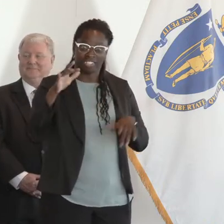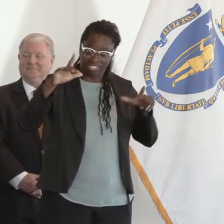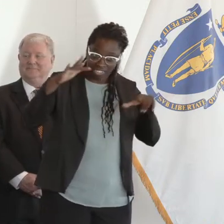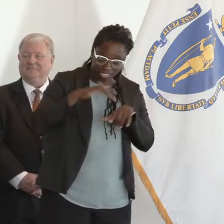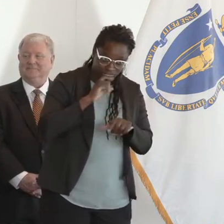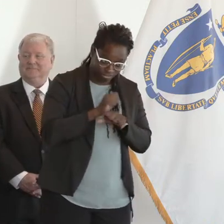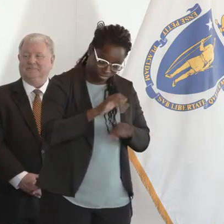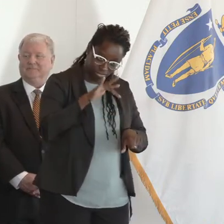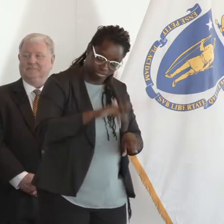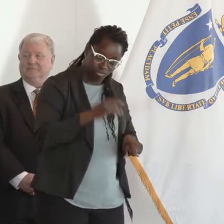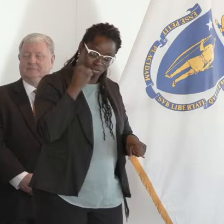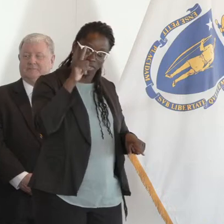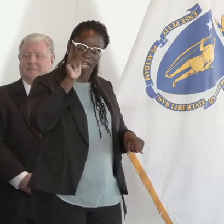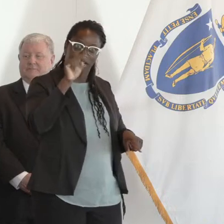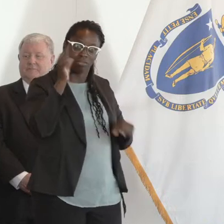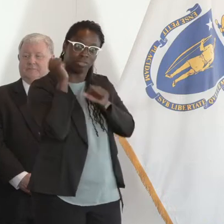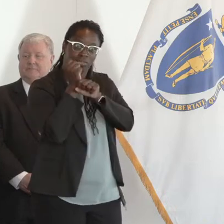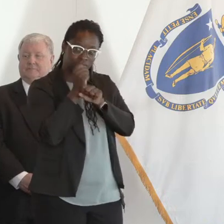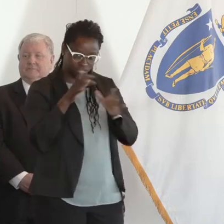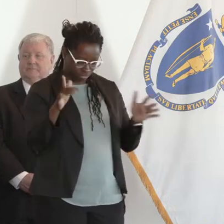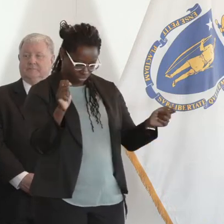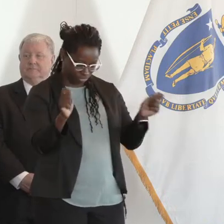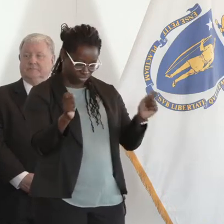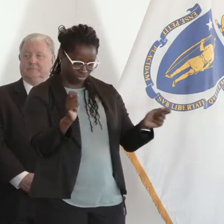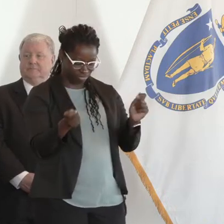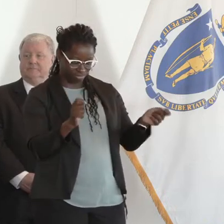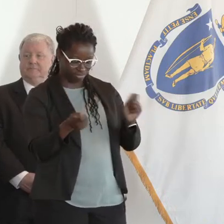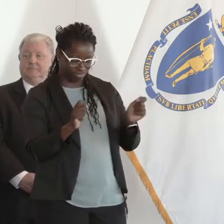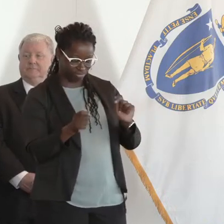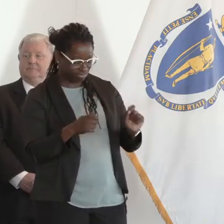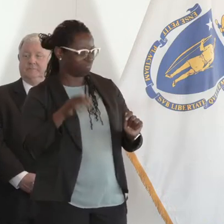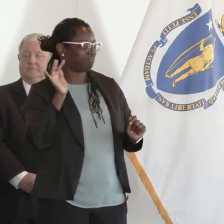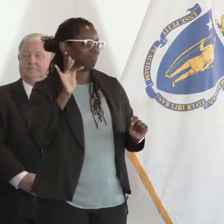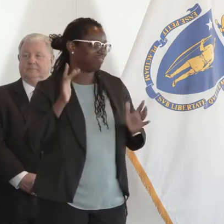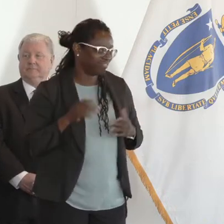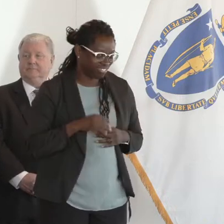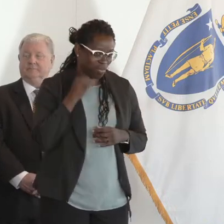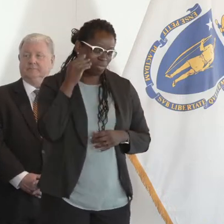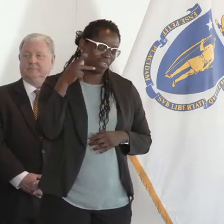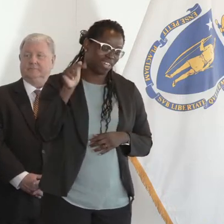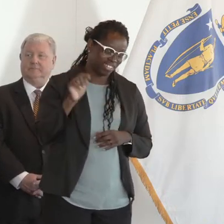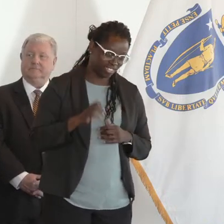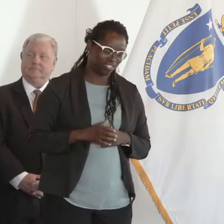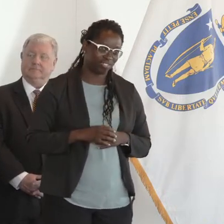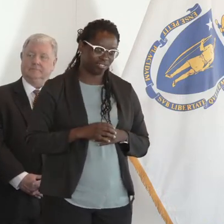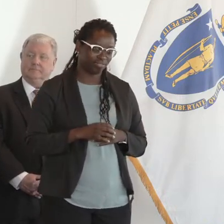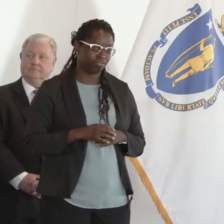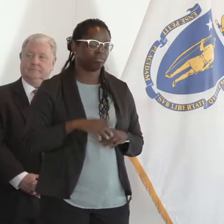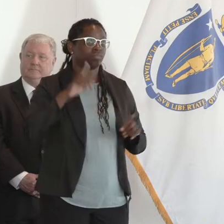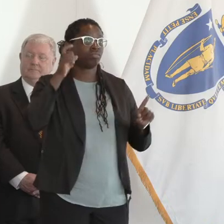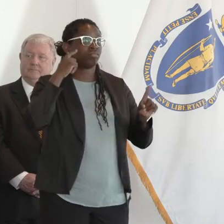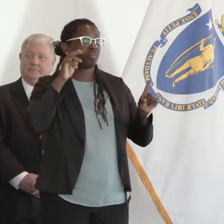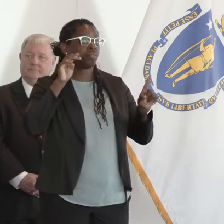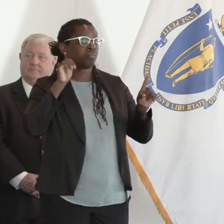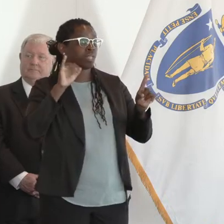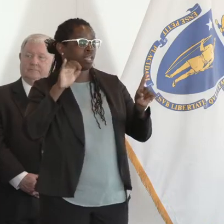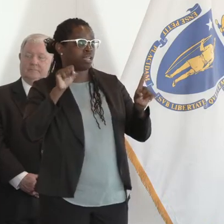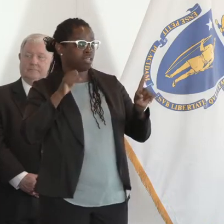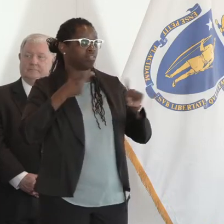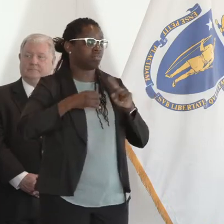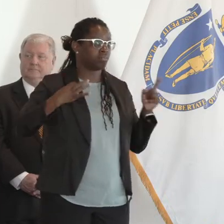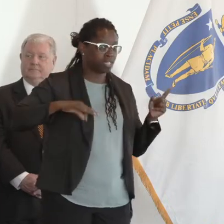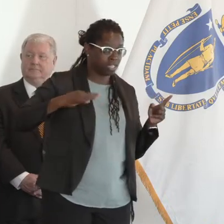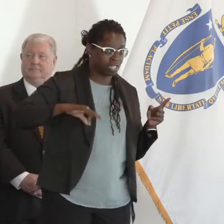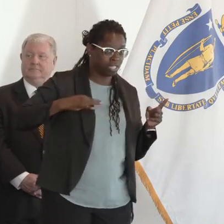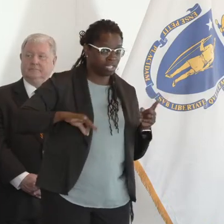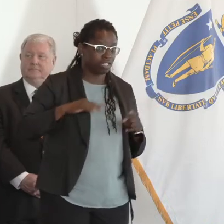him. We're also joined by Governor Janet Mills of Maine. Special relationship, Massachusetts and Maine at one